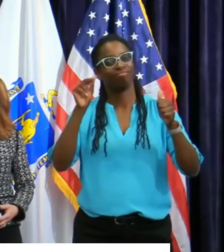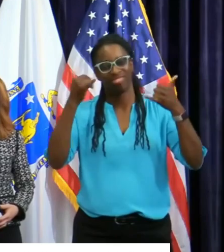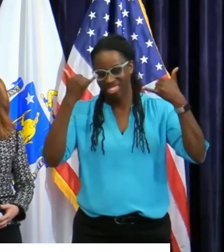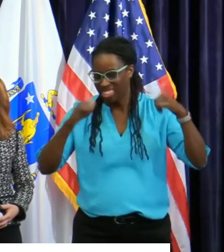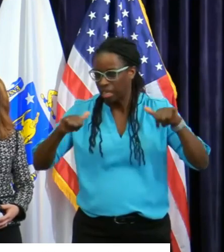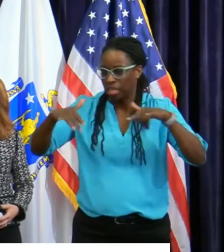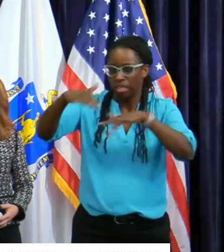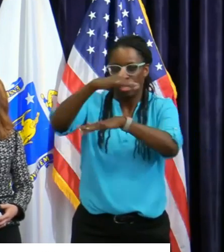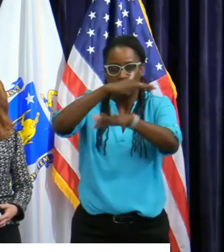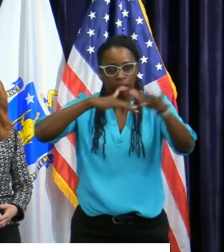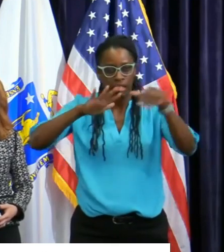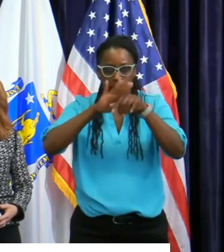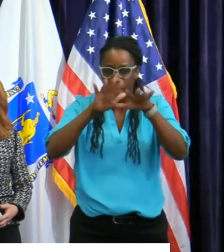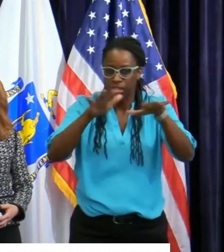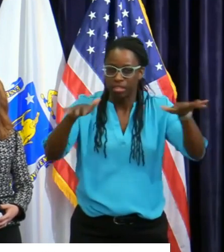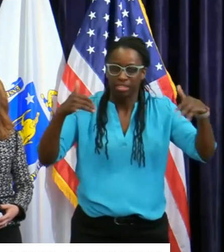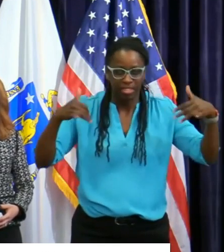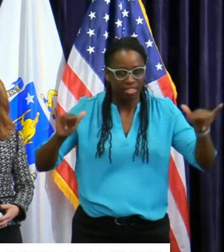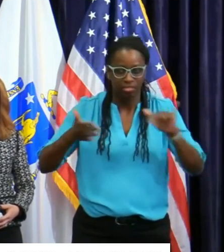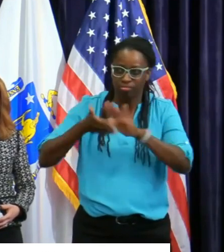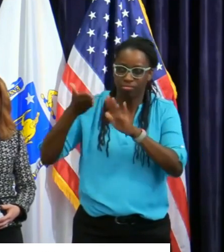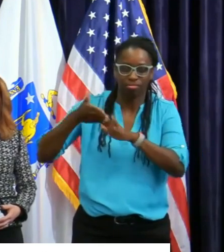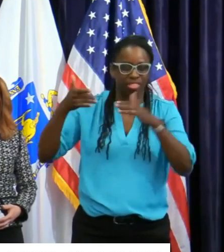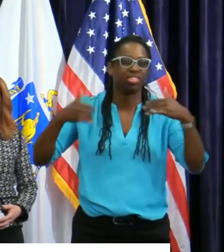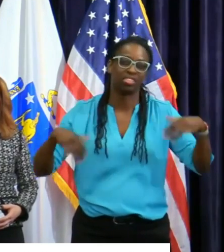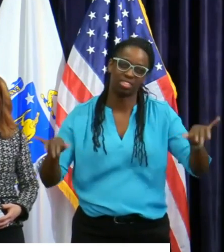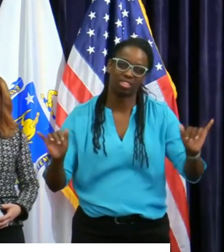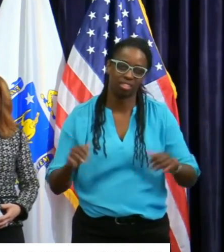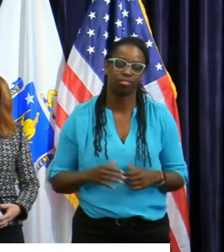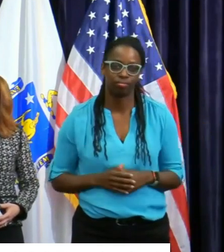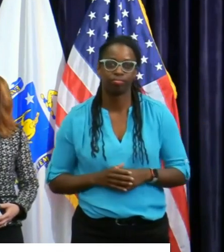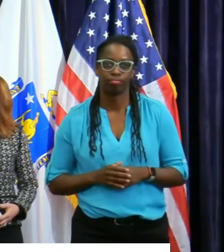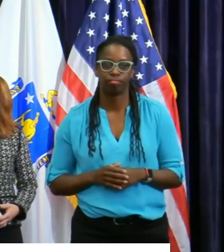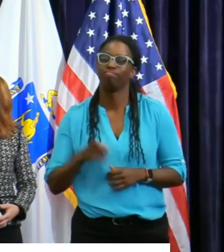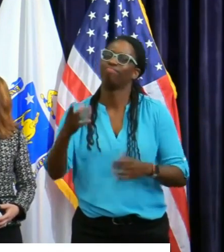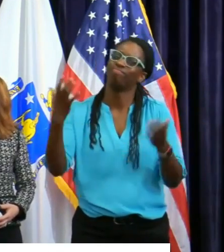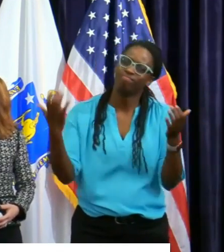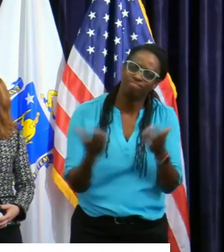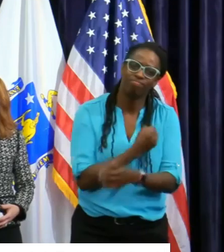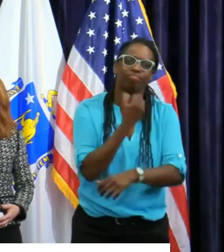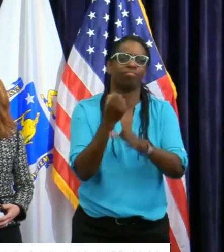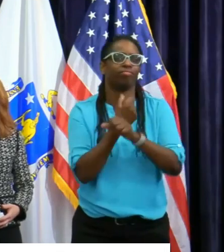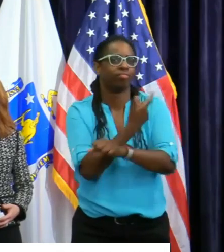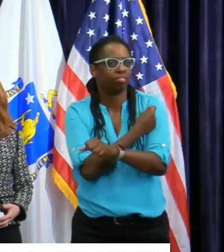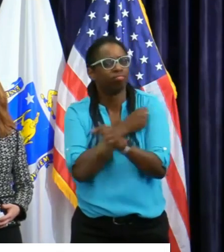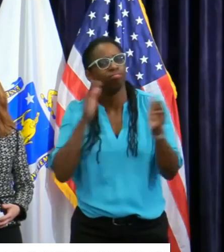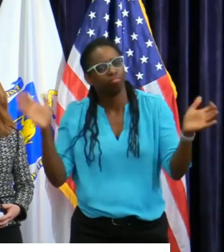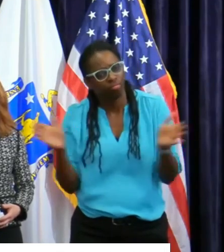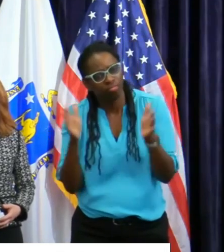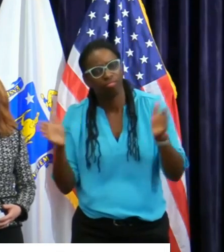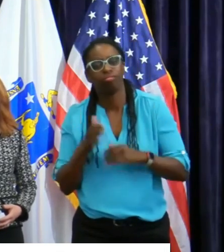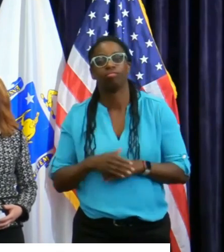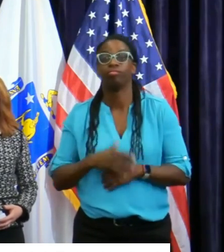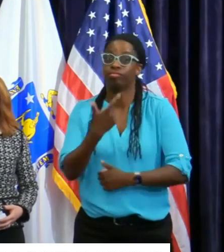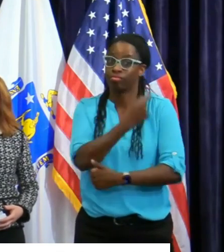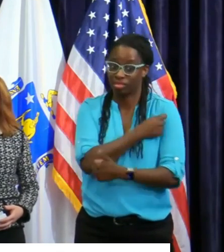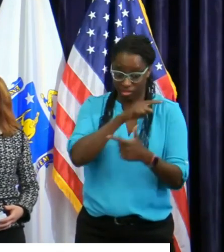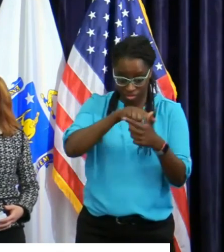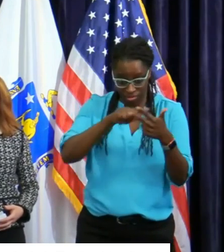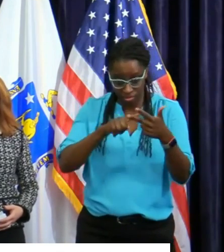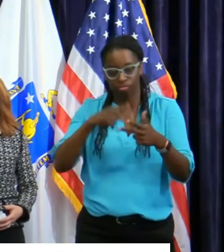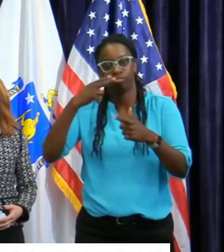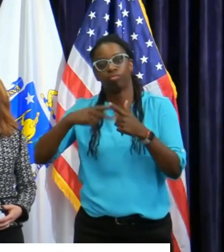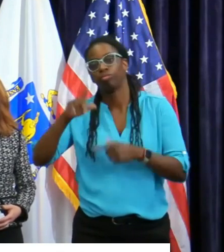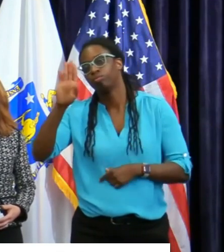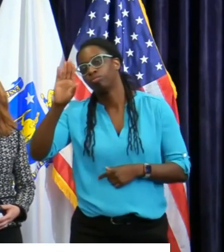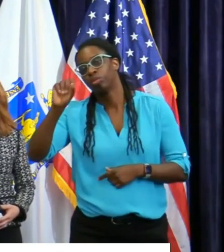to get boosted, you should get boosted. You can get tested at over 100 sites. And as I said, 100,000 tests a